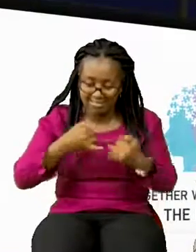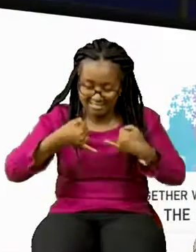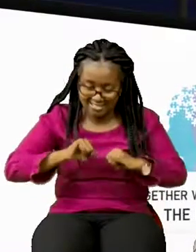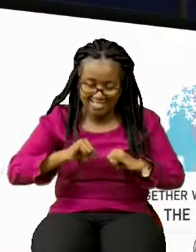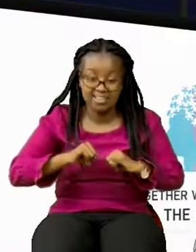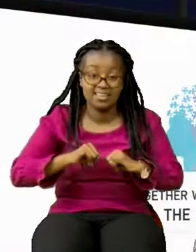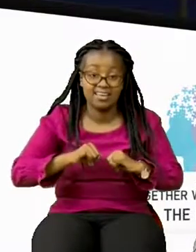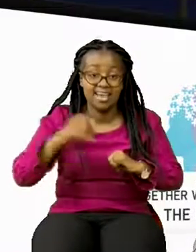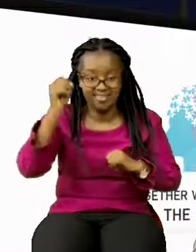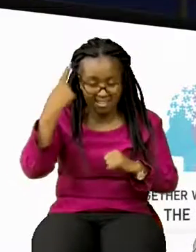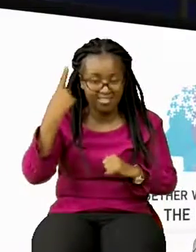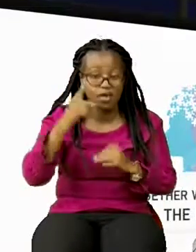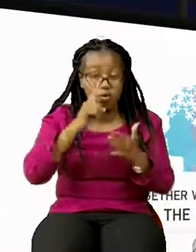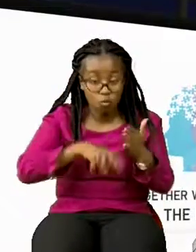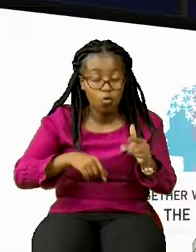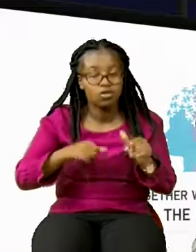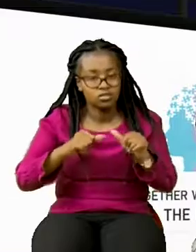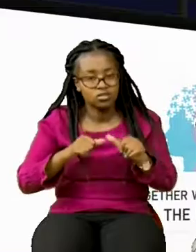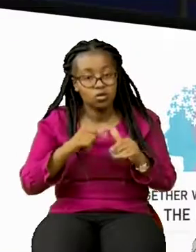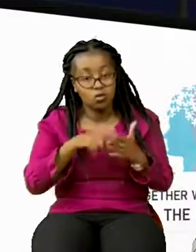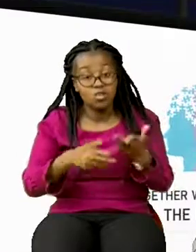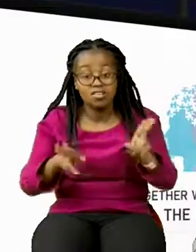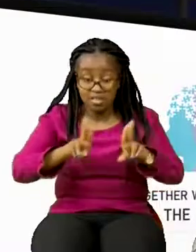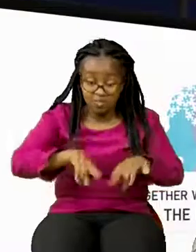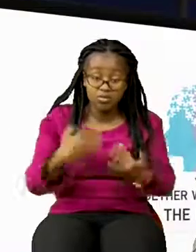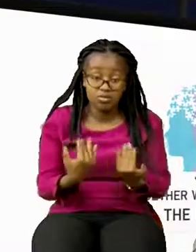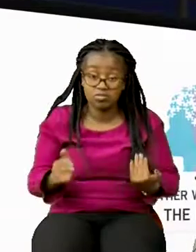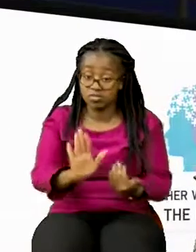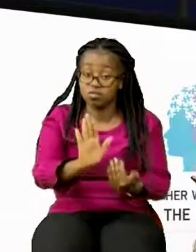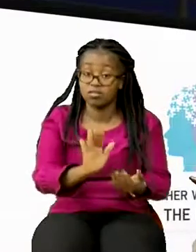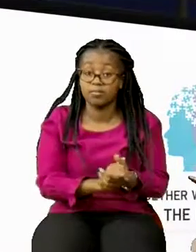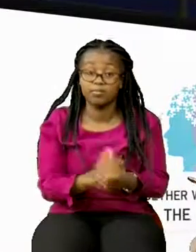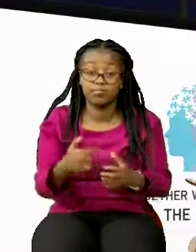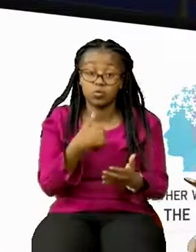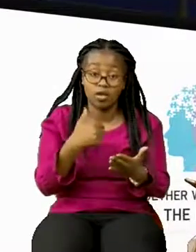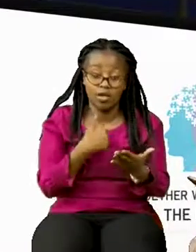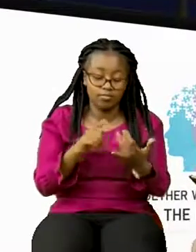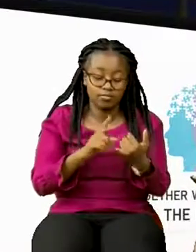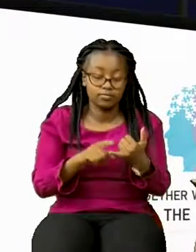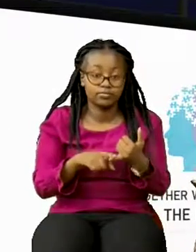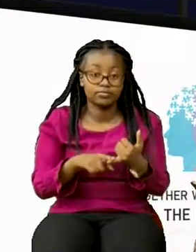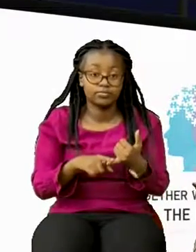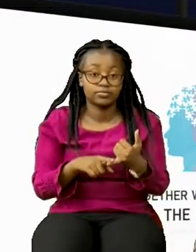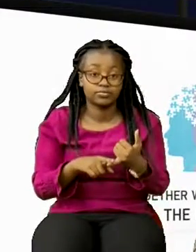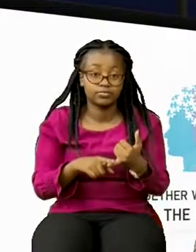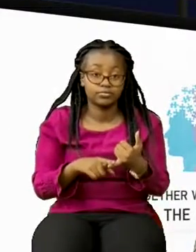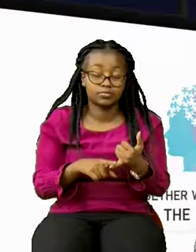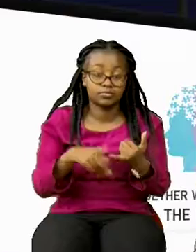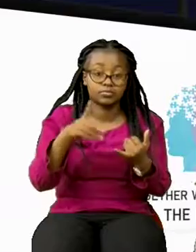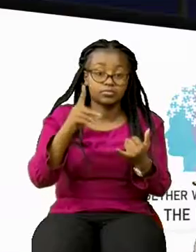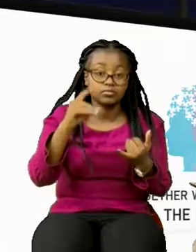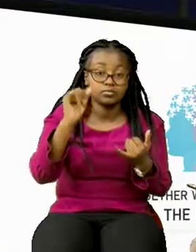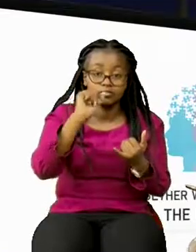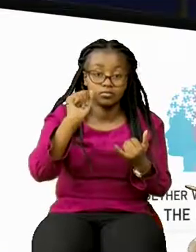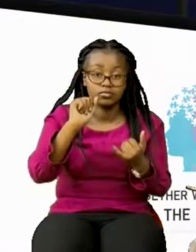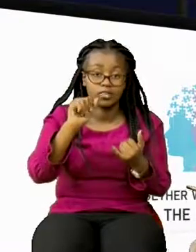and understand what is going on with your child. So we have convulsive disorder. These